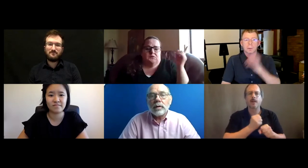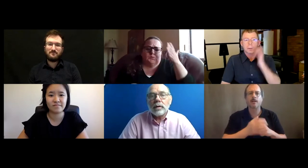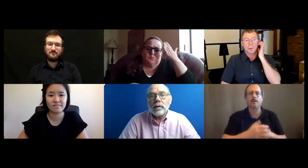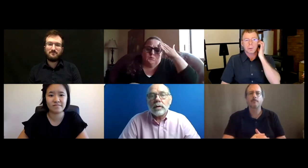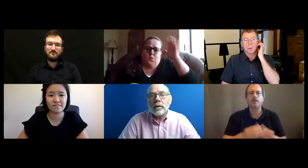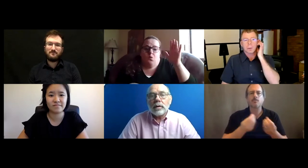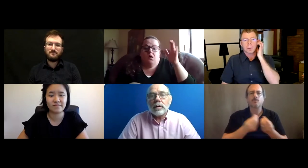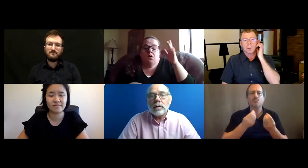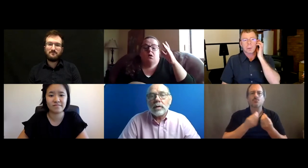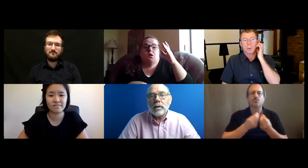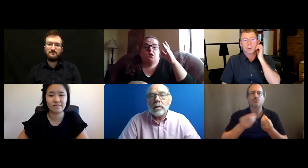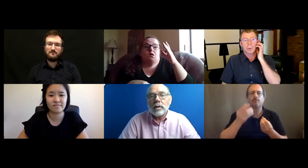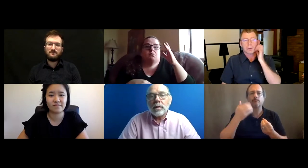would.